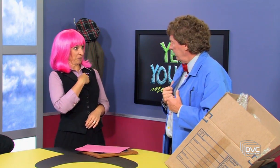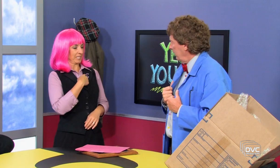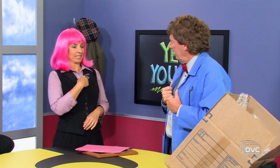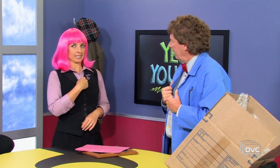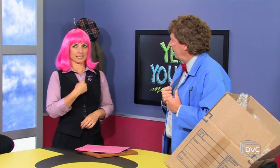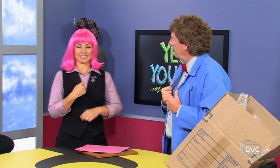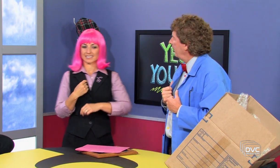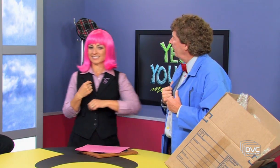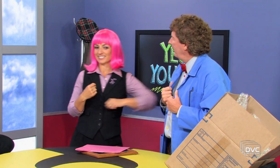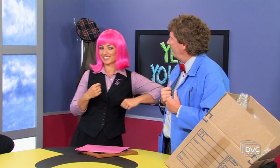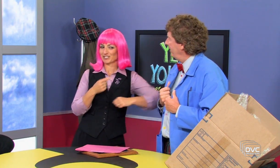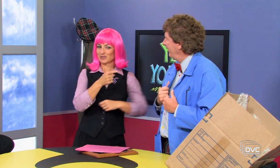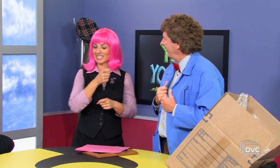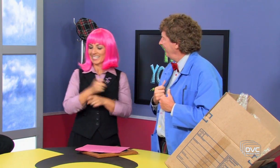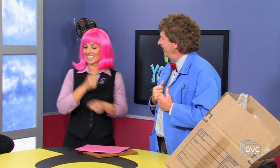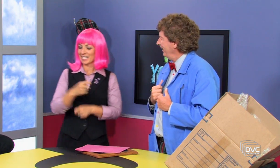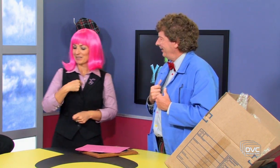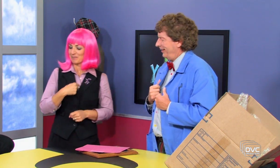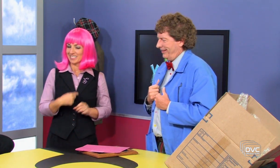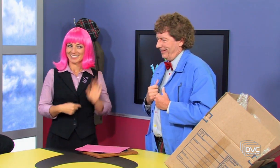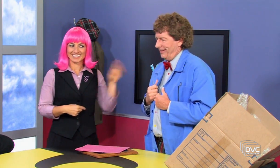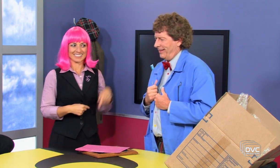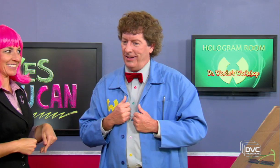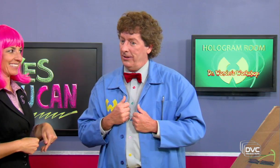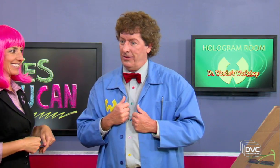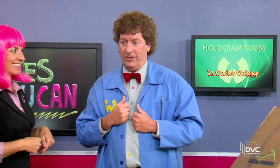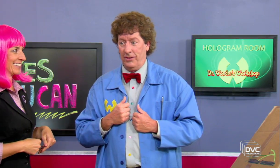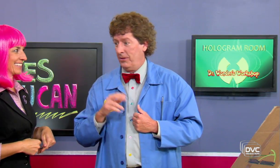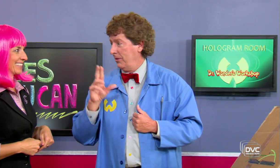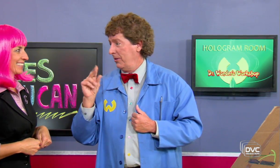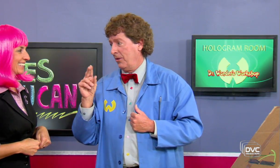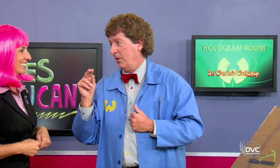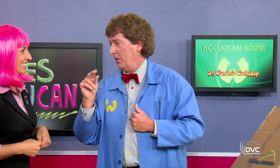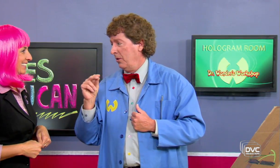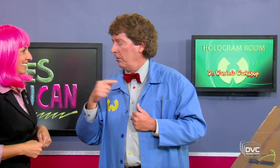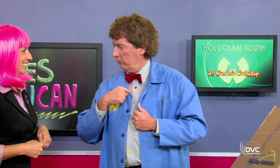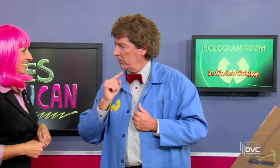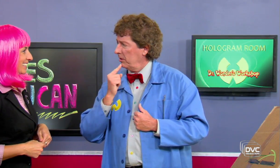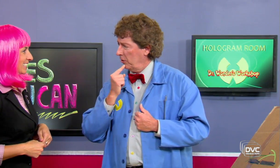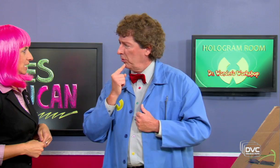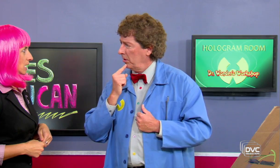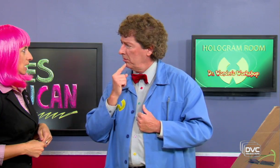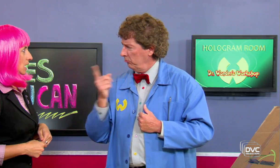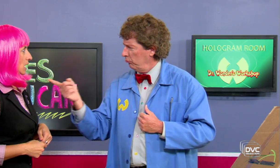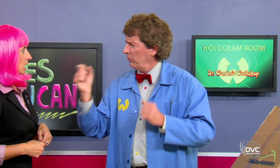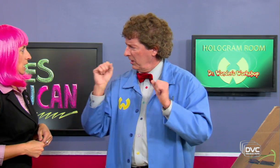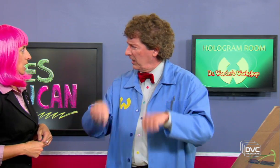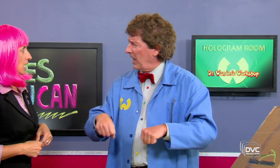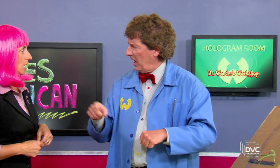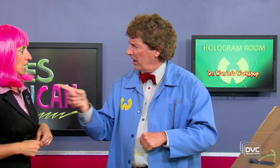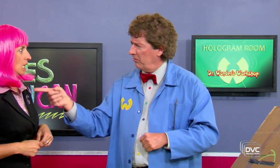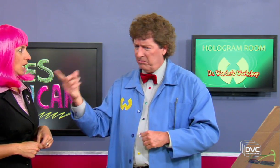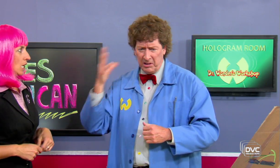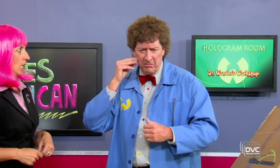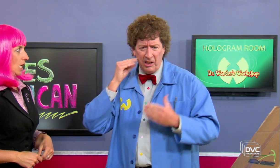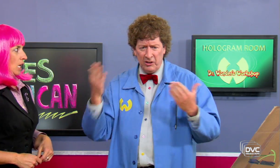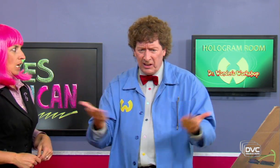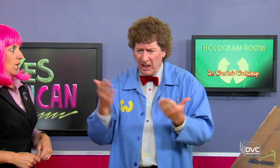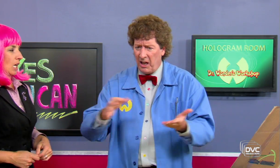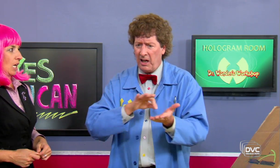Oh, you must be teasing. No, I'm serious. You can. With your